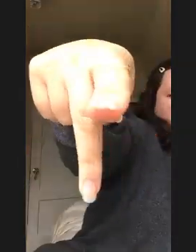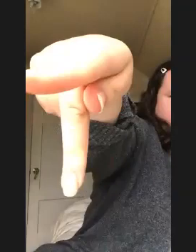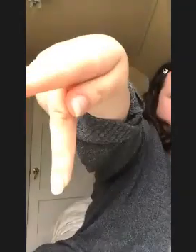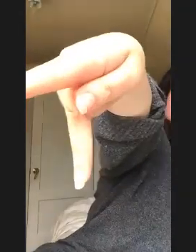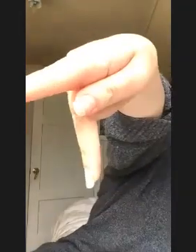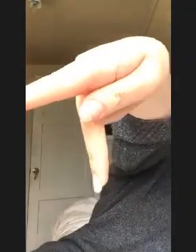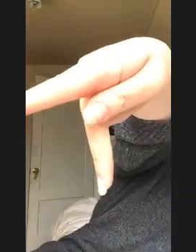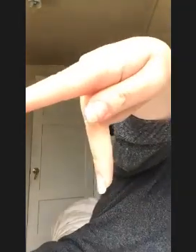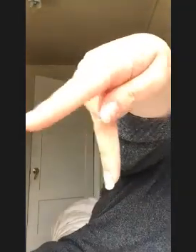P,